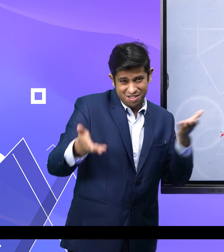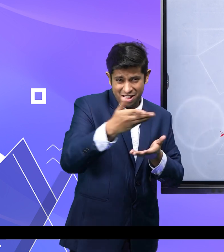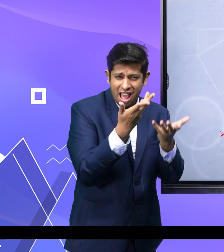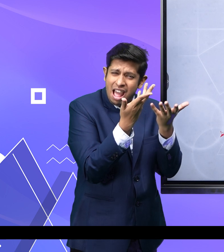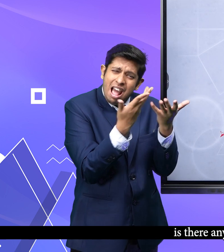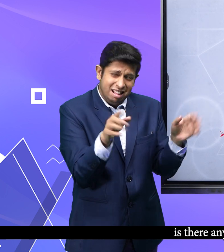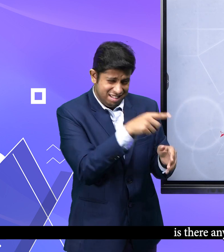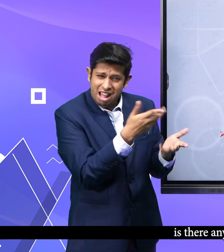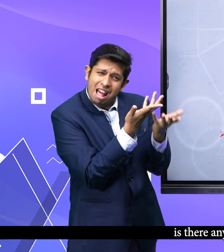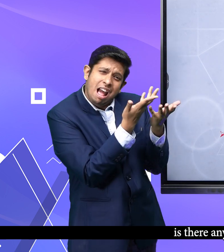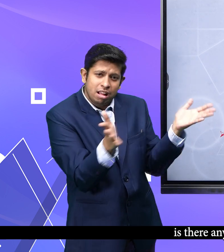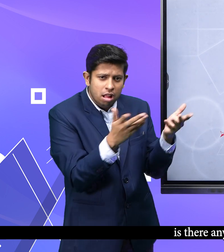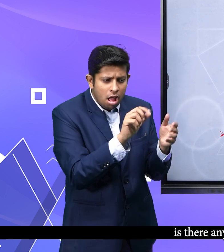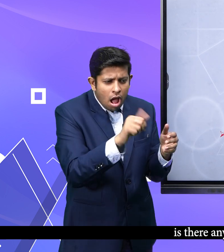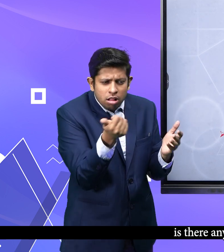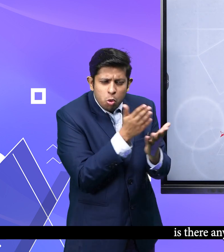Students, is there any other way to compare?